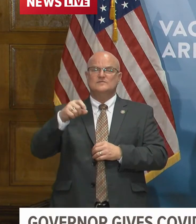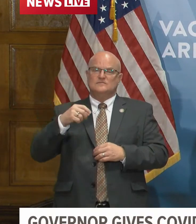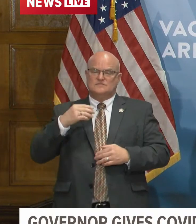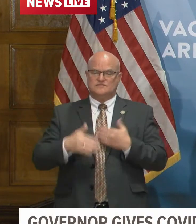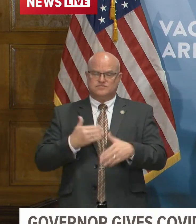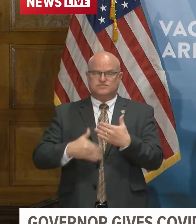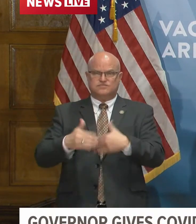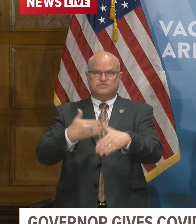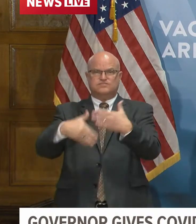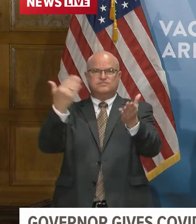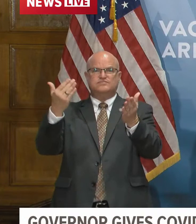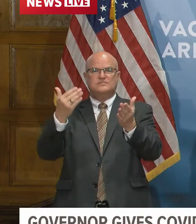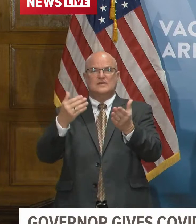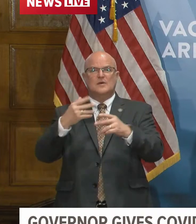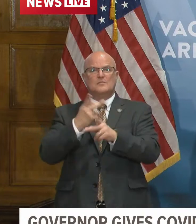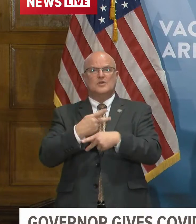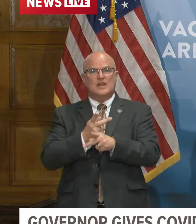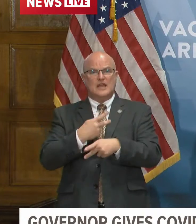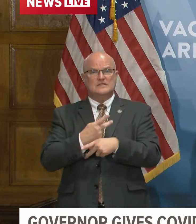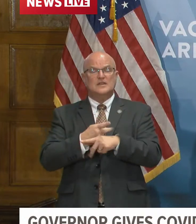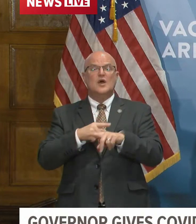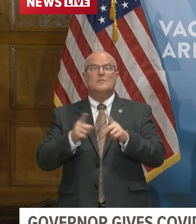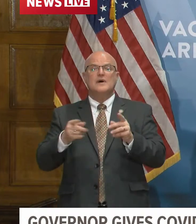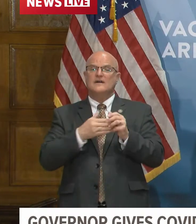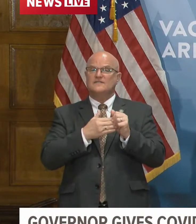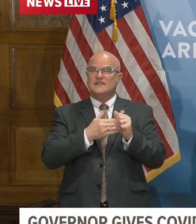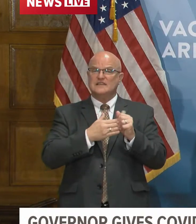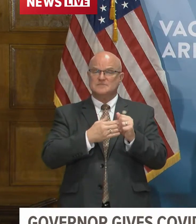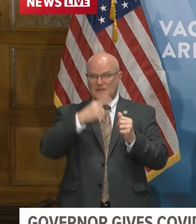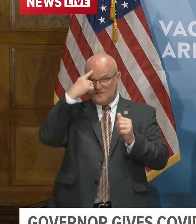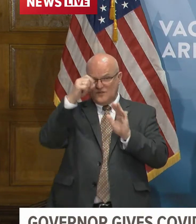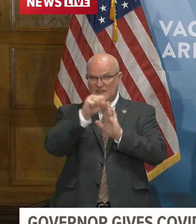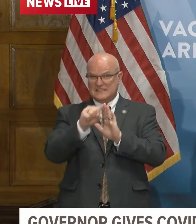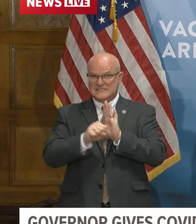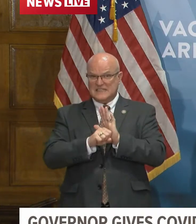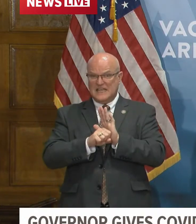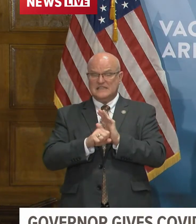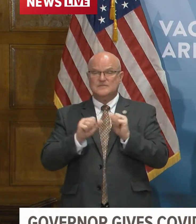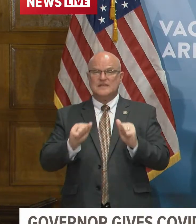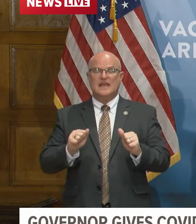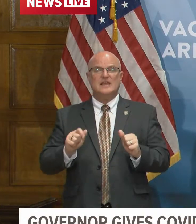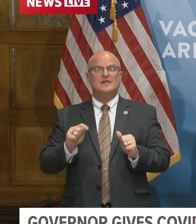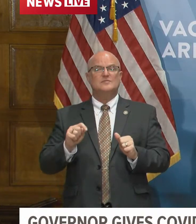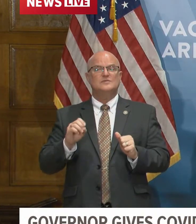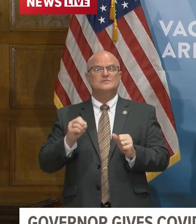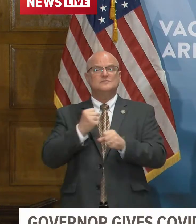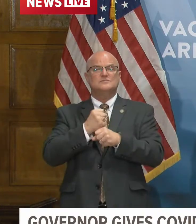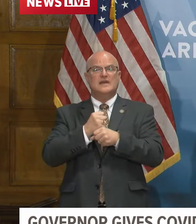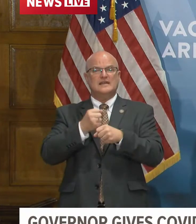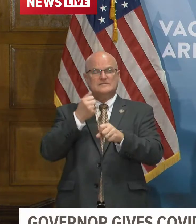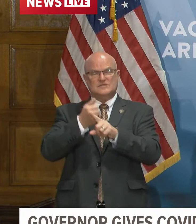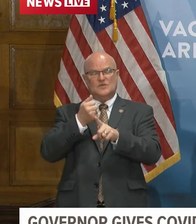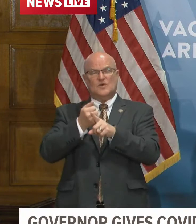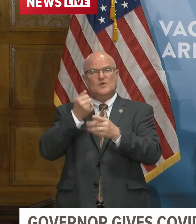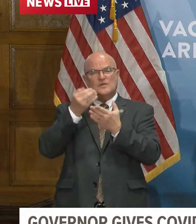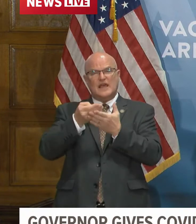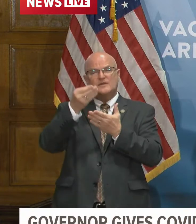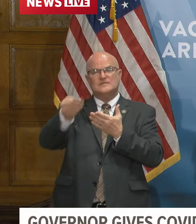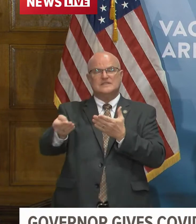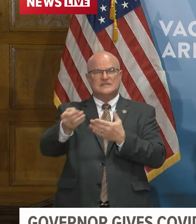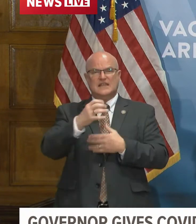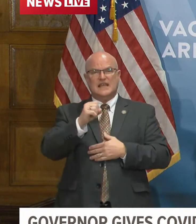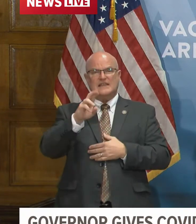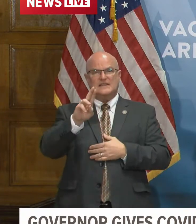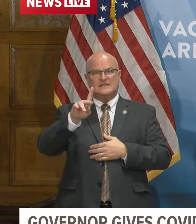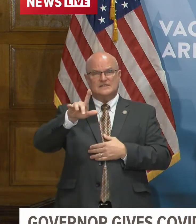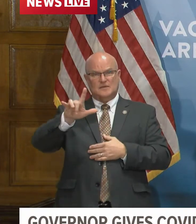accelerate production, but give flexibility to the states in being able to make their own acquisition and their